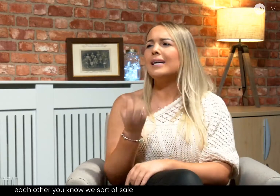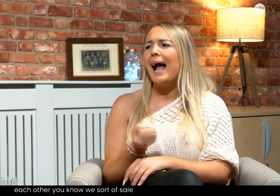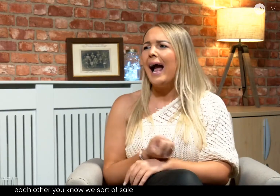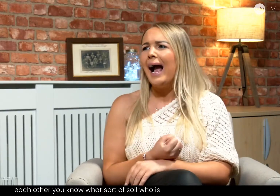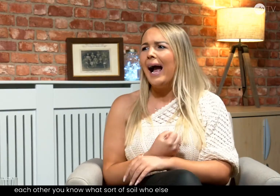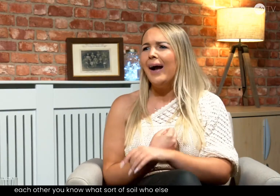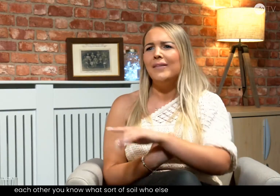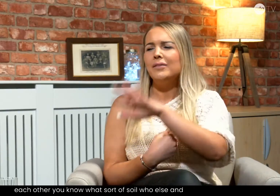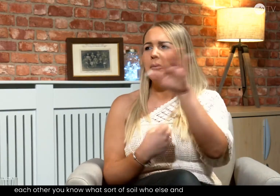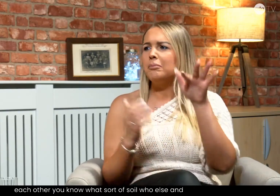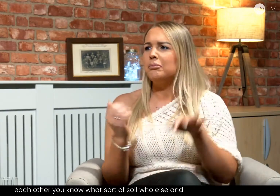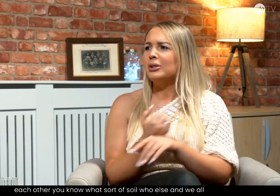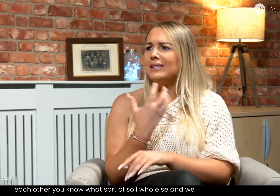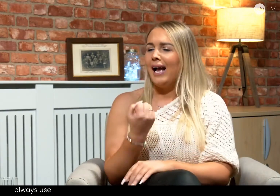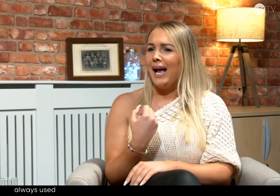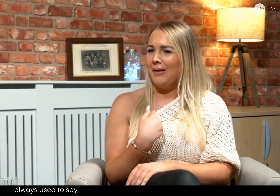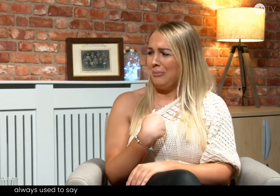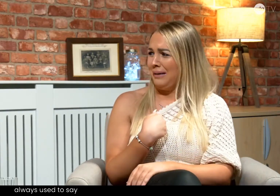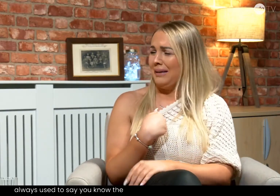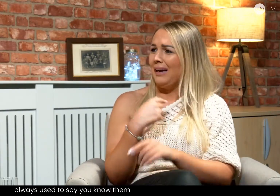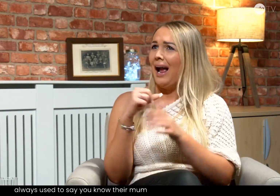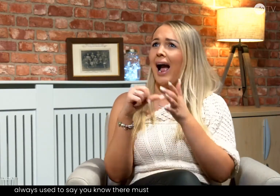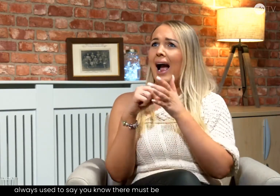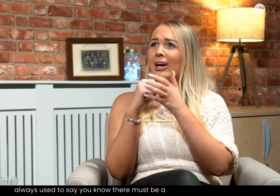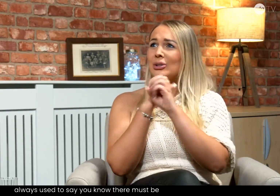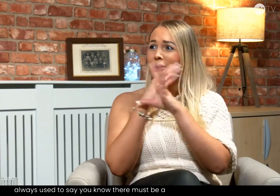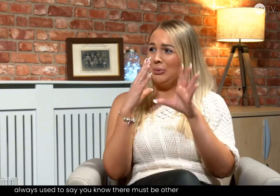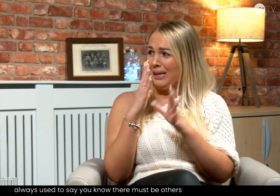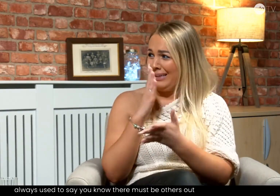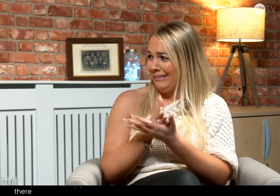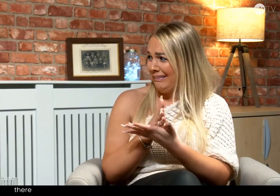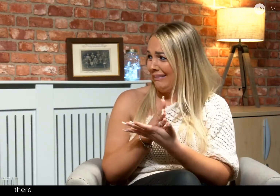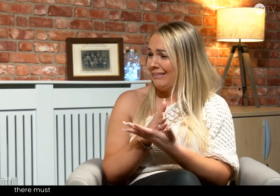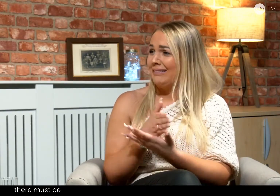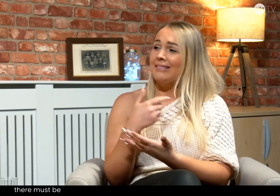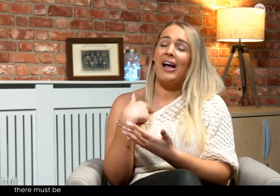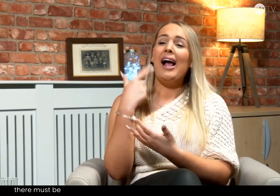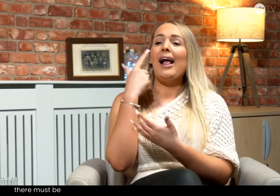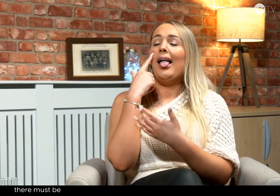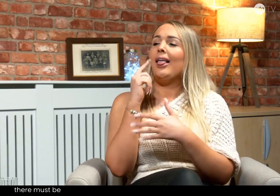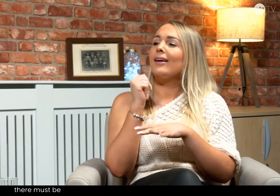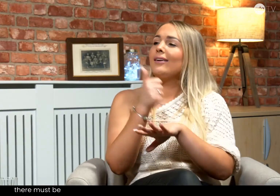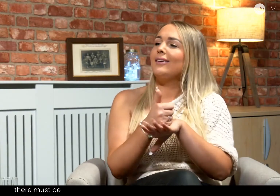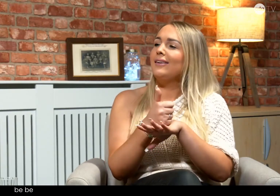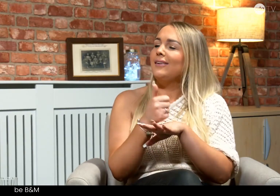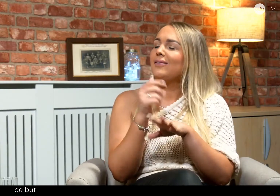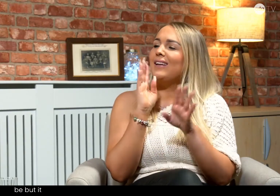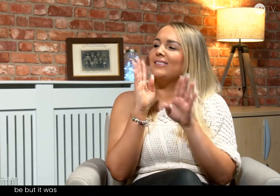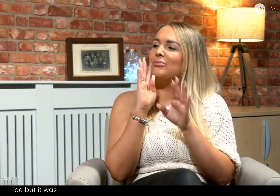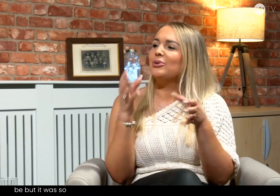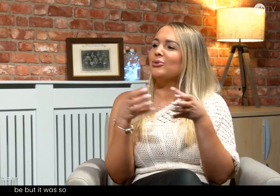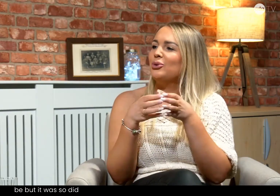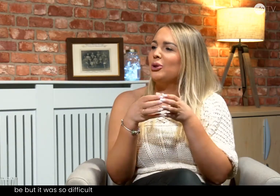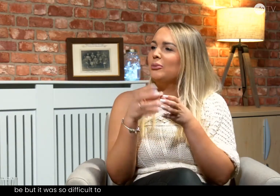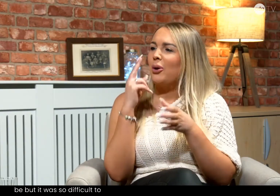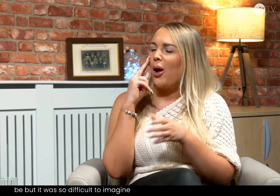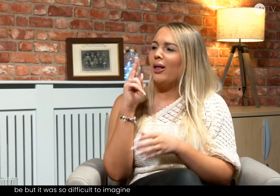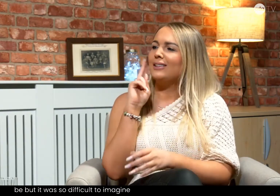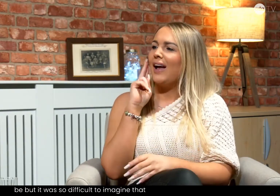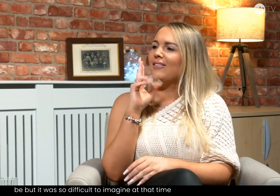to say, you know, there must be others out there, there must be. But it was so difficult to imagine at that time. So I've actually set up a